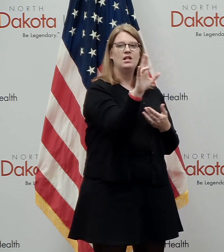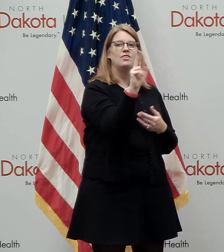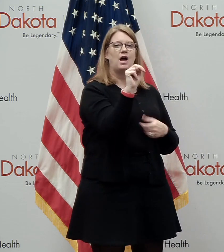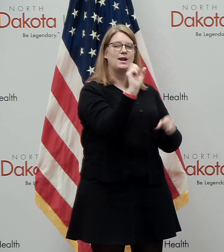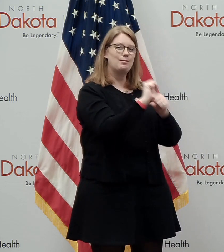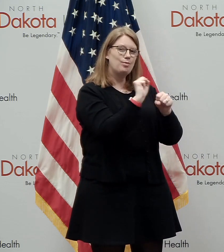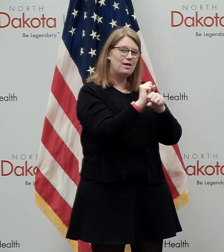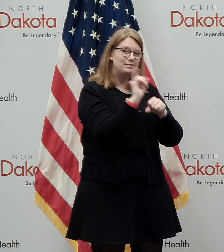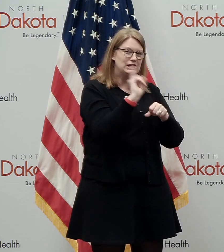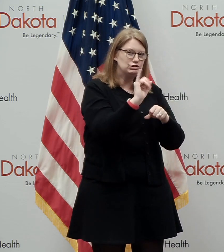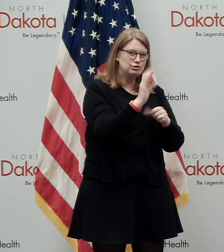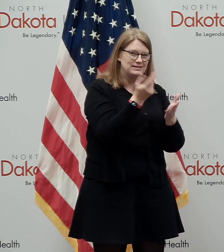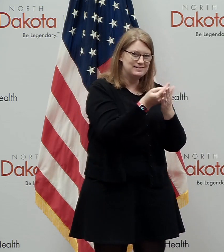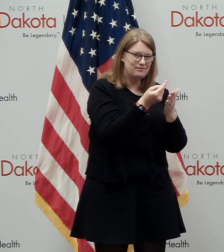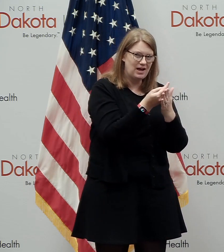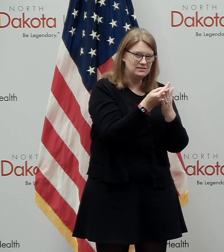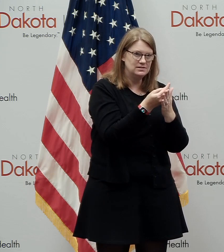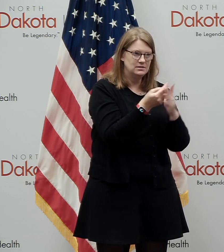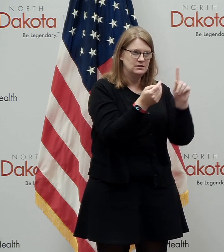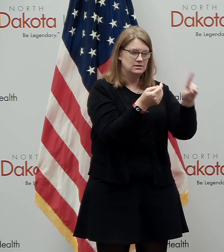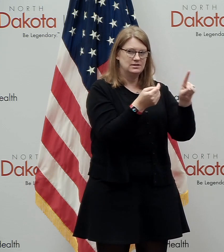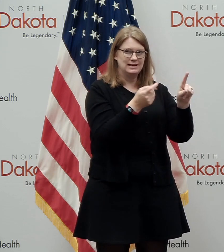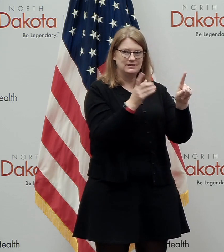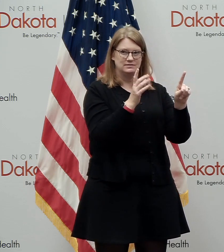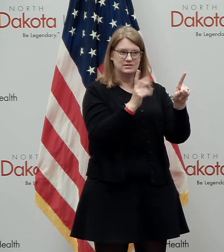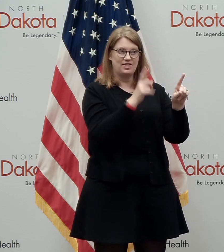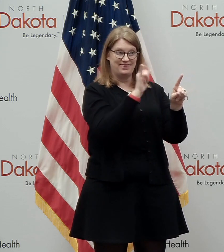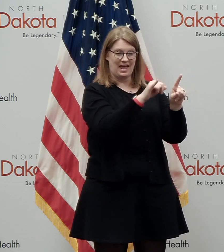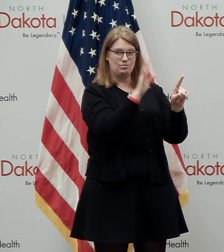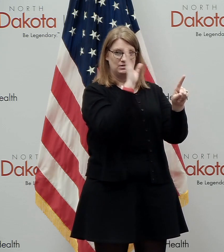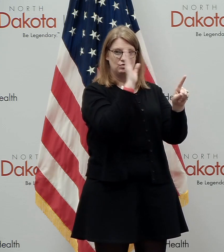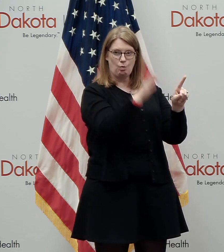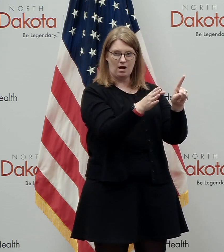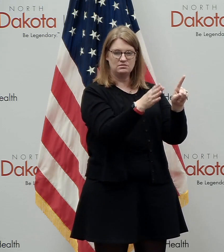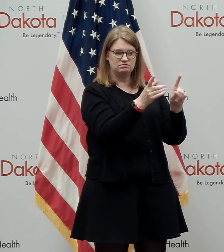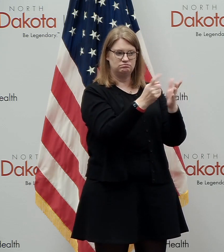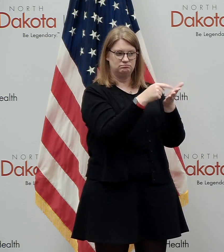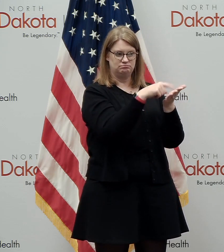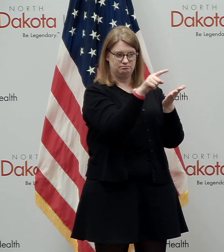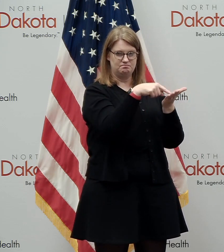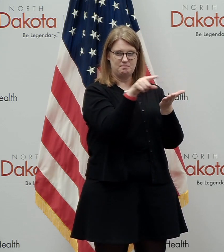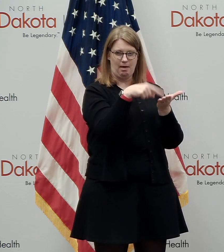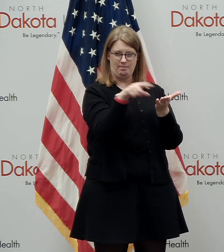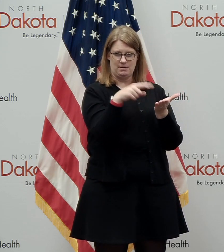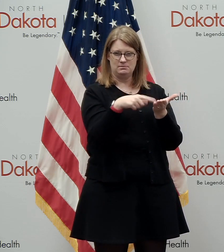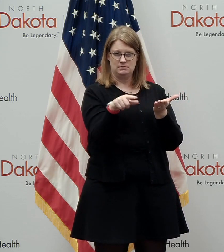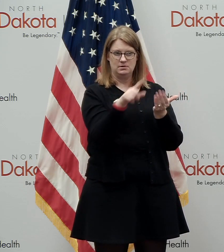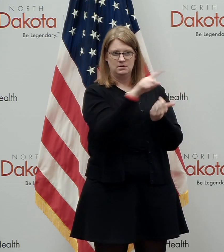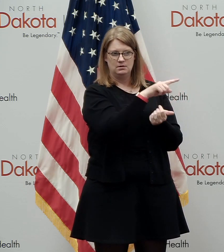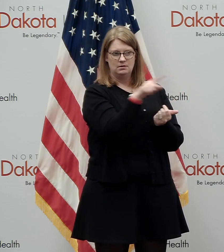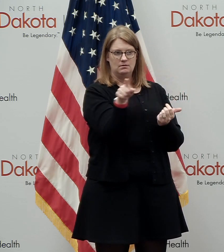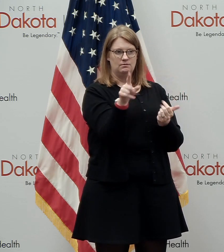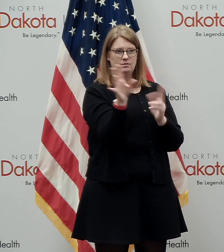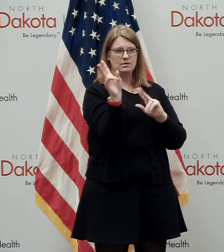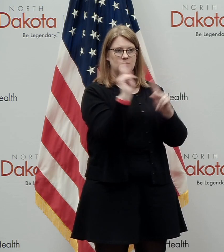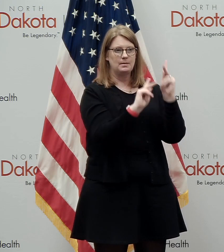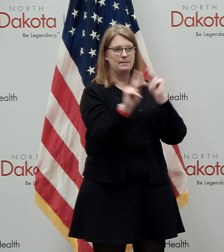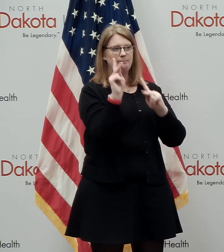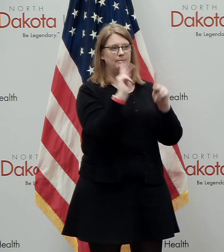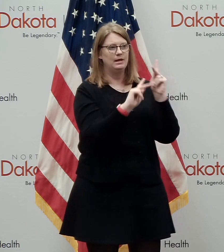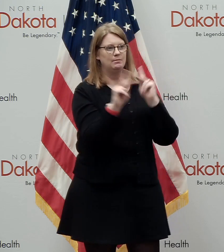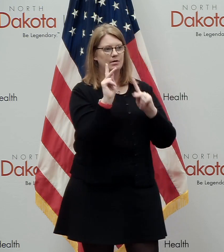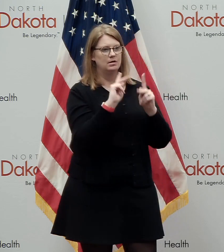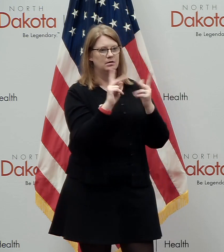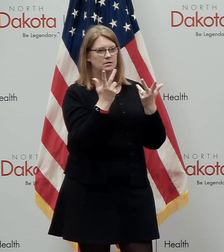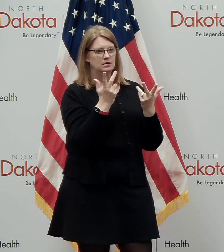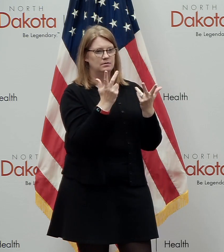fund. So that was, direct relief for individuals who were affected by the economic collapse related